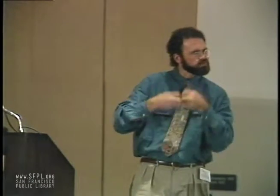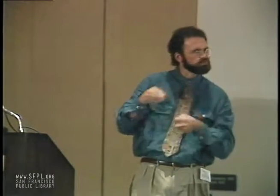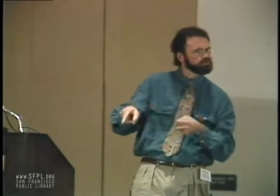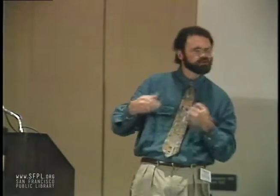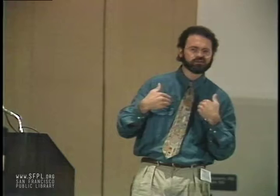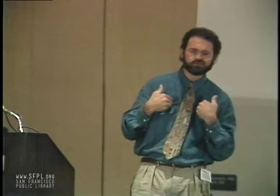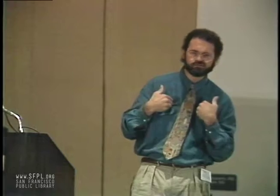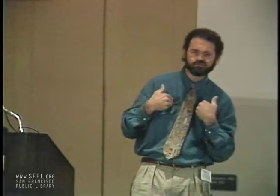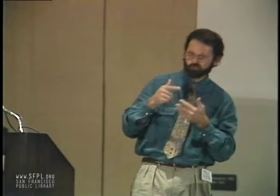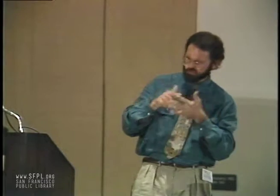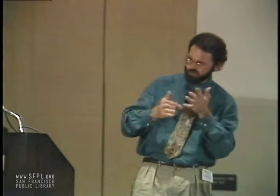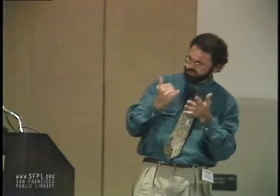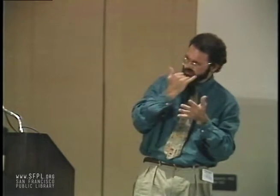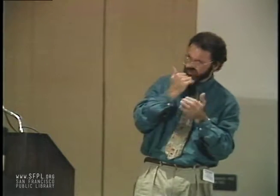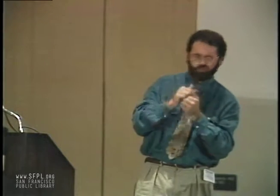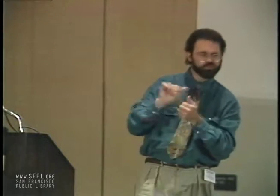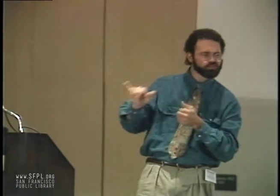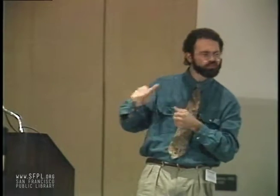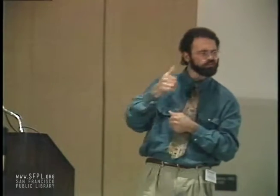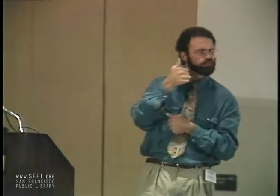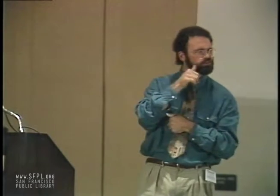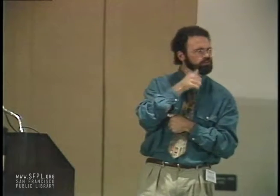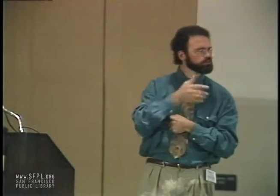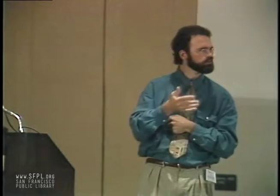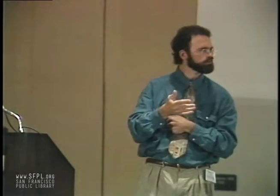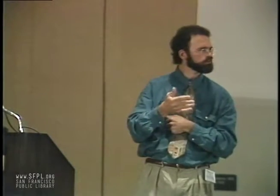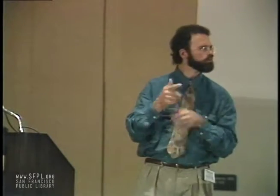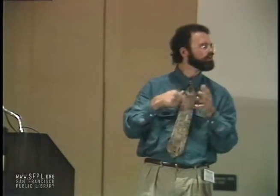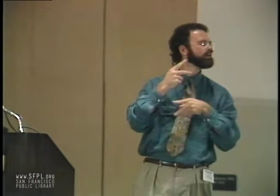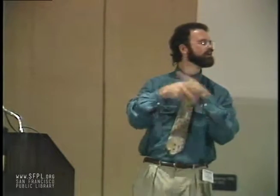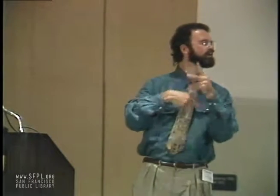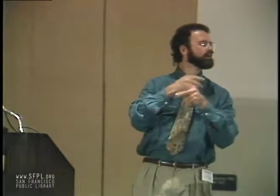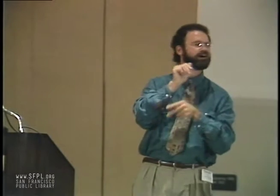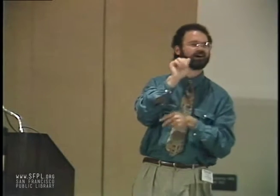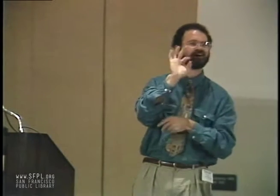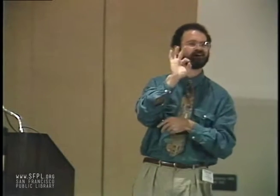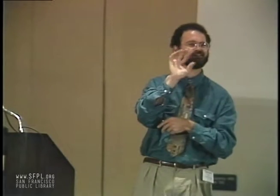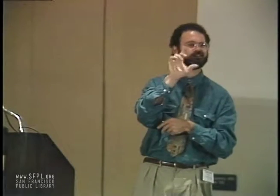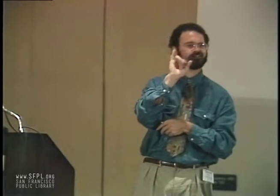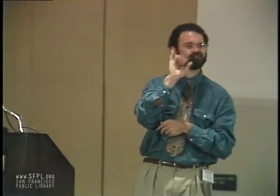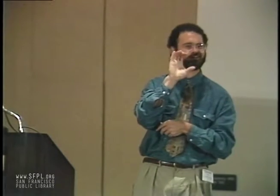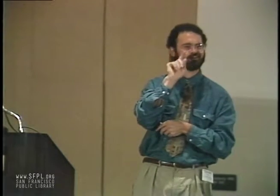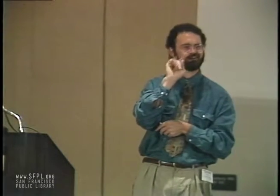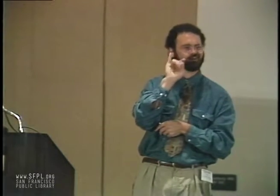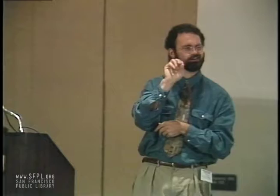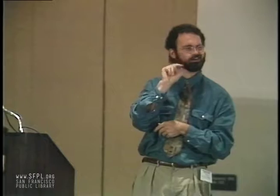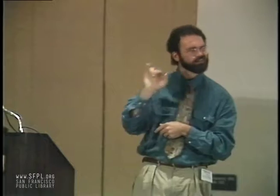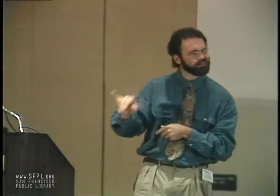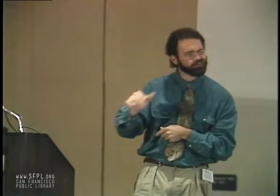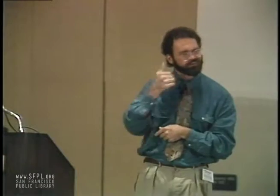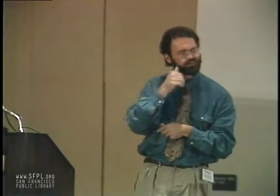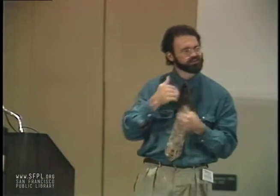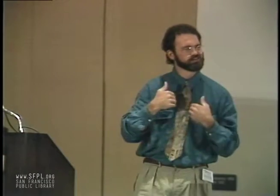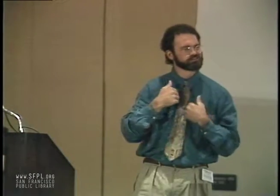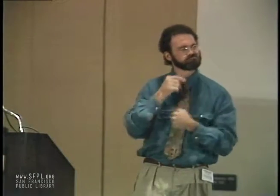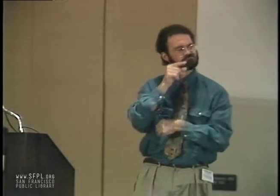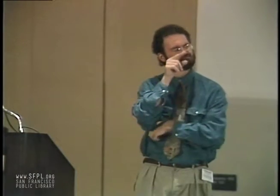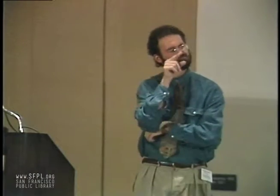communicating. So the boy couldn't understand what was wrong with this girl, what kind of problem she had, you know, if she had some kind of an affliction,